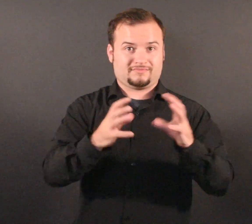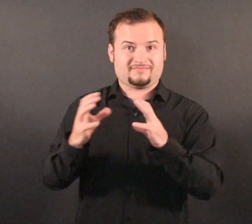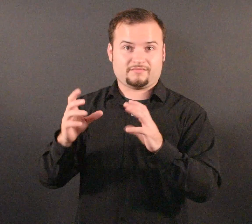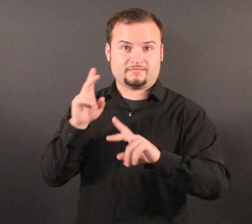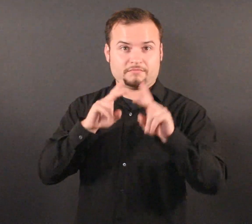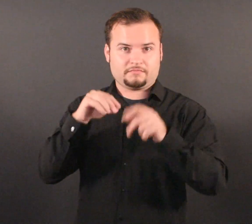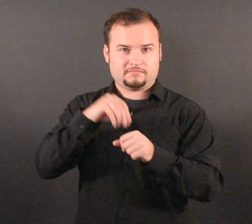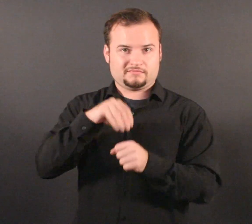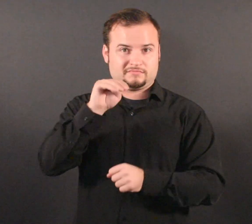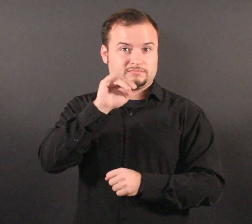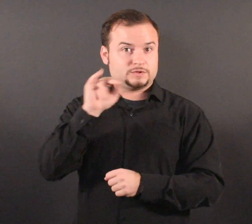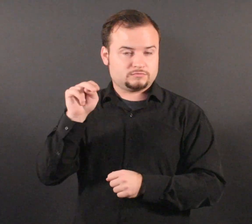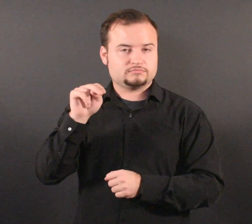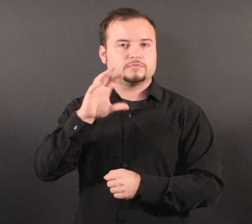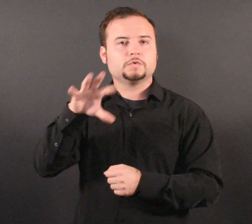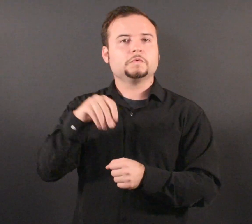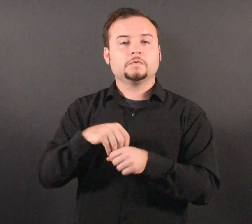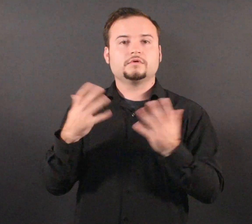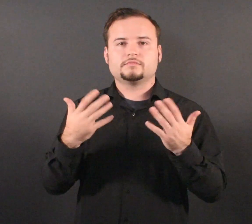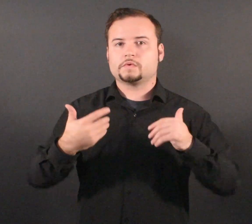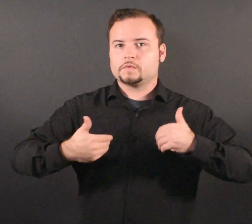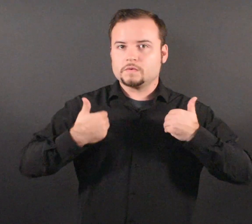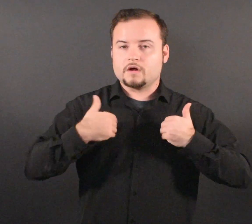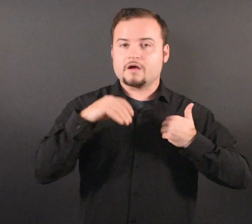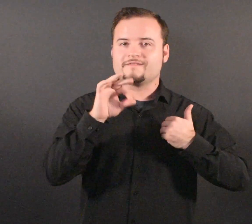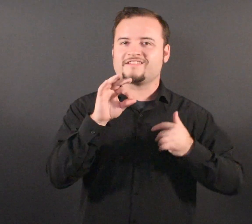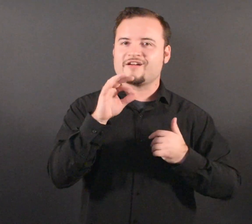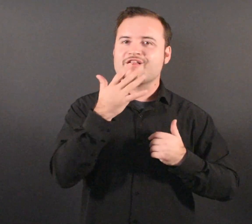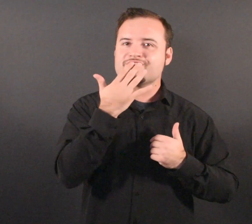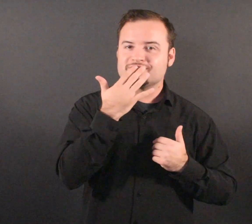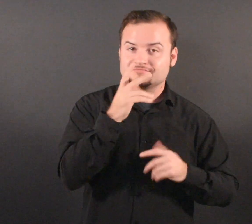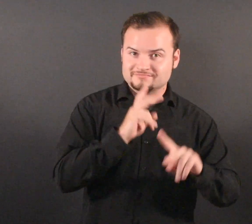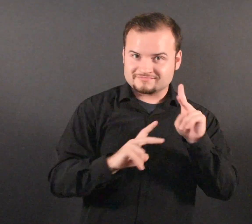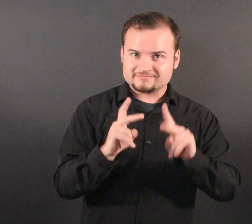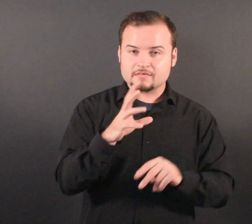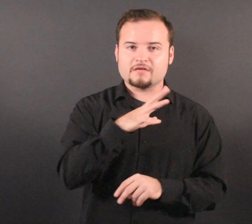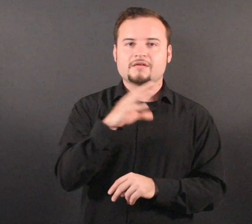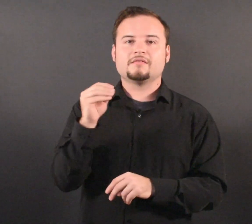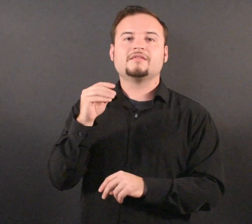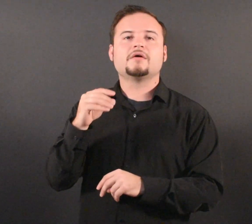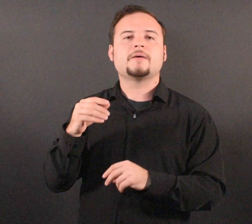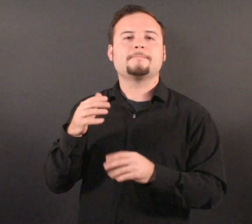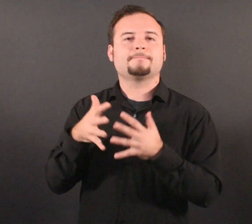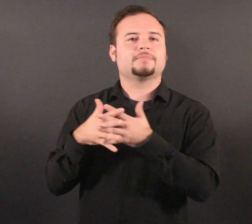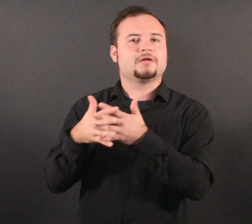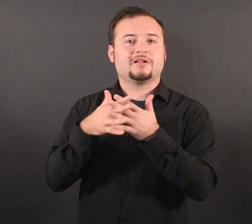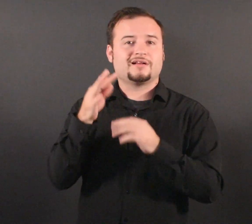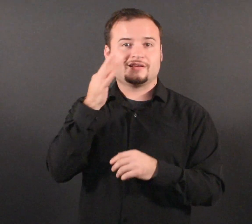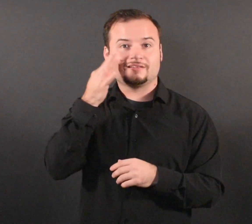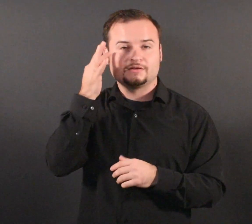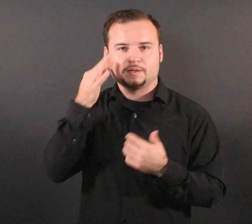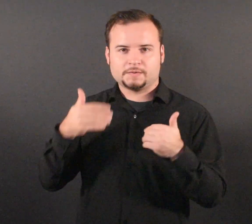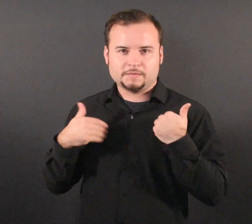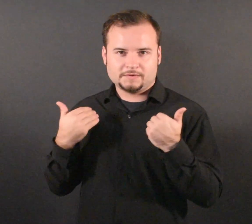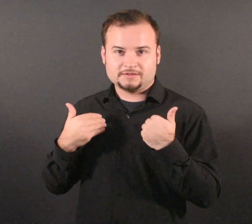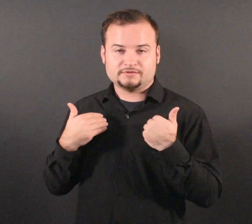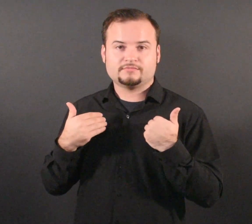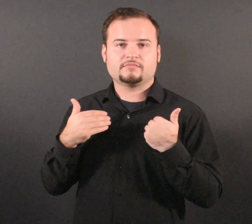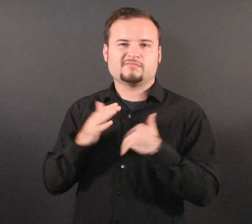These populations within Minnesota include youth of color and American Indian youth ages